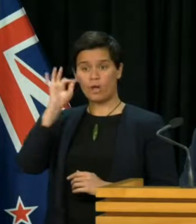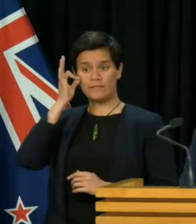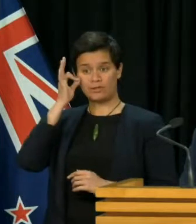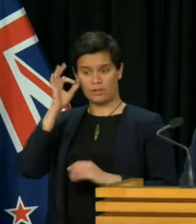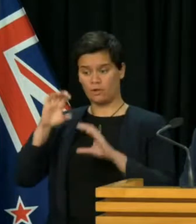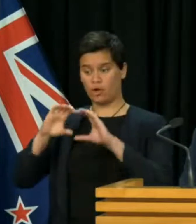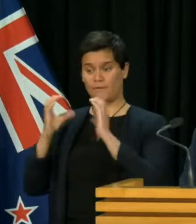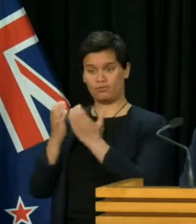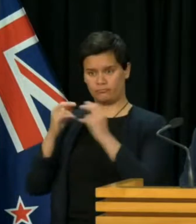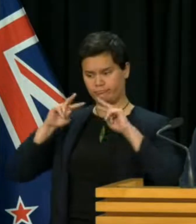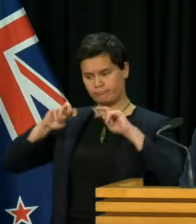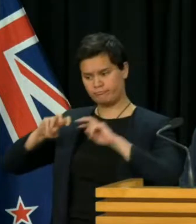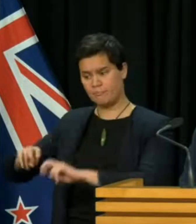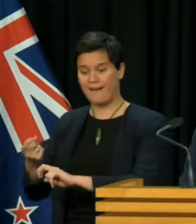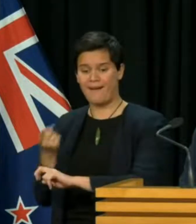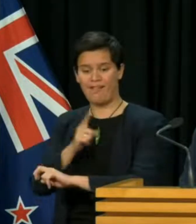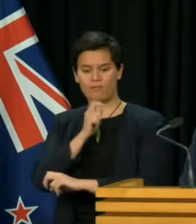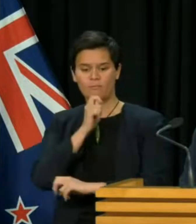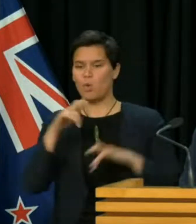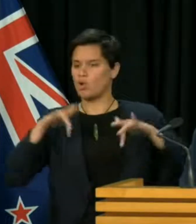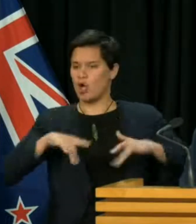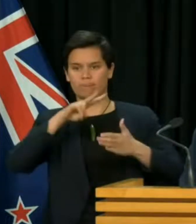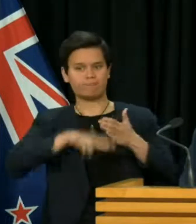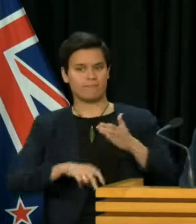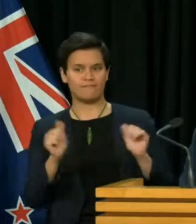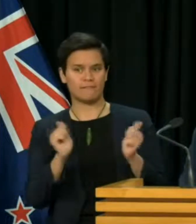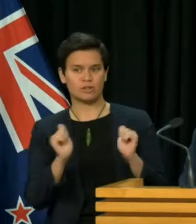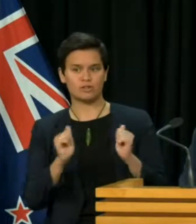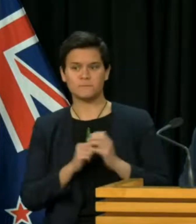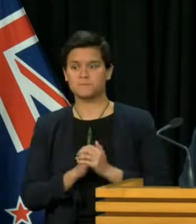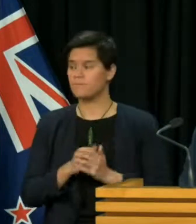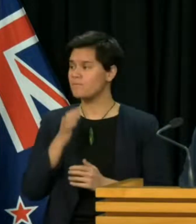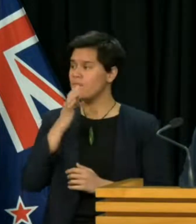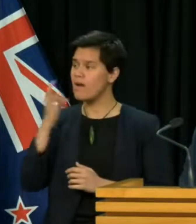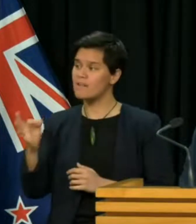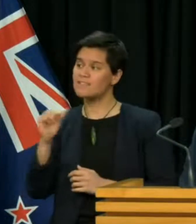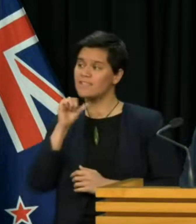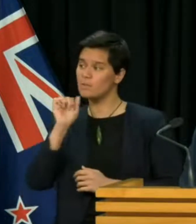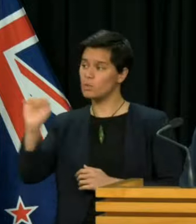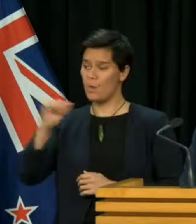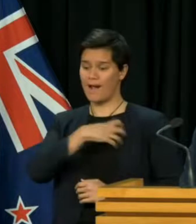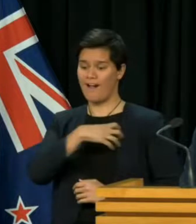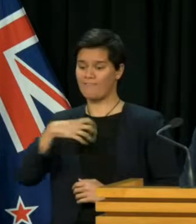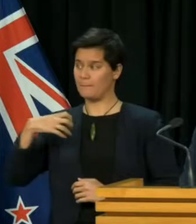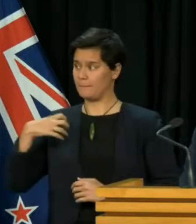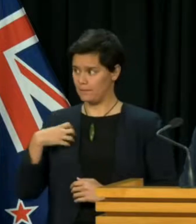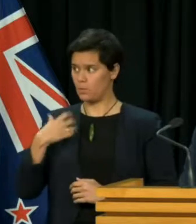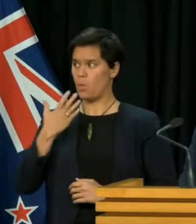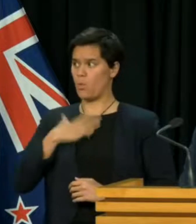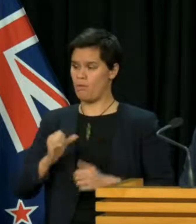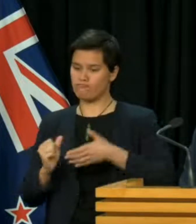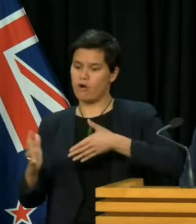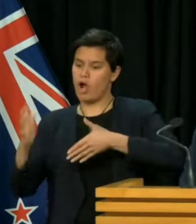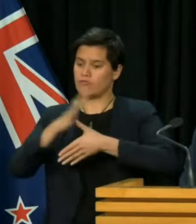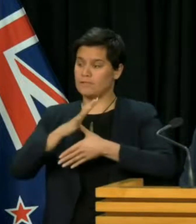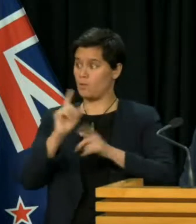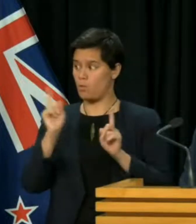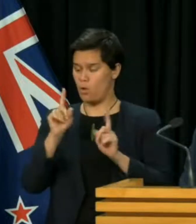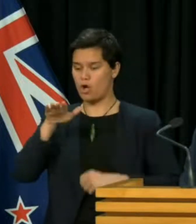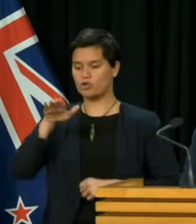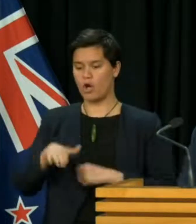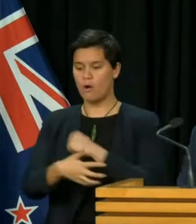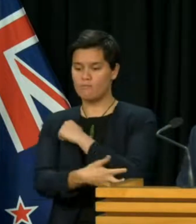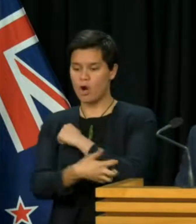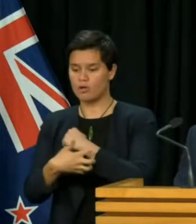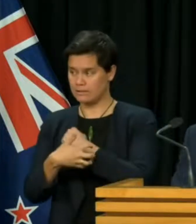but have not got all the way through yet. If child poverty is a priority for your government, why haven't you implemented more of the Welfare Expert